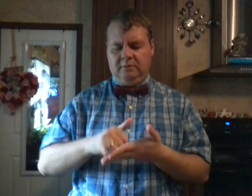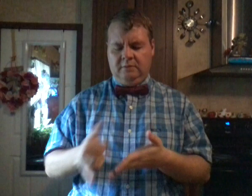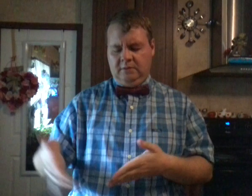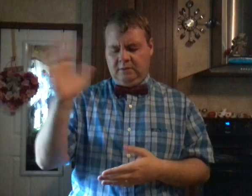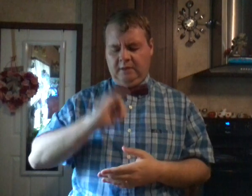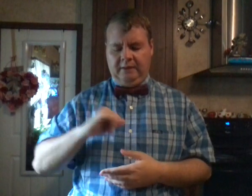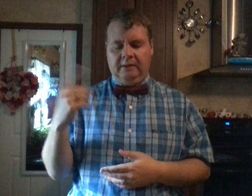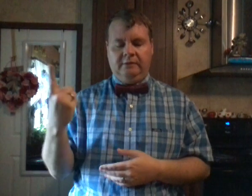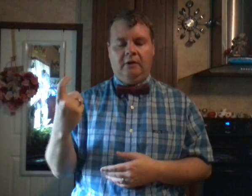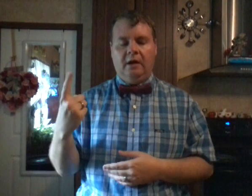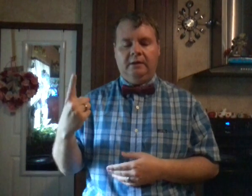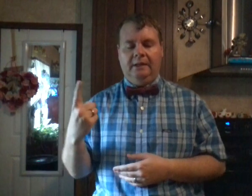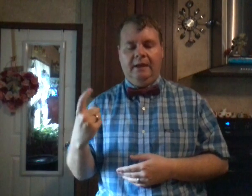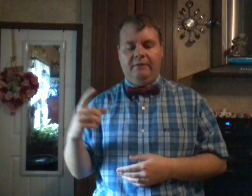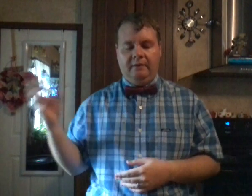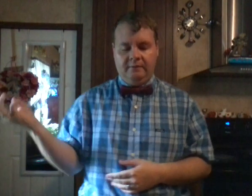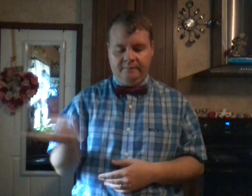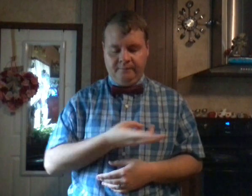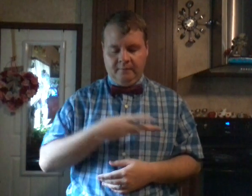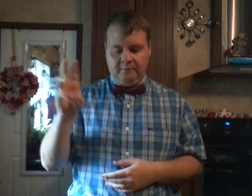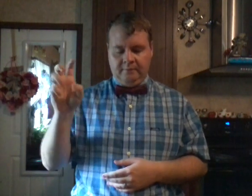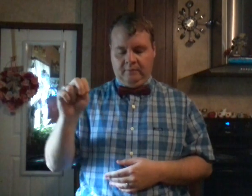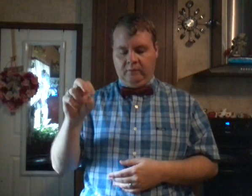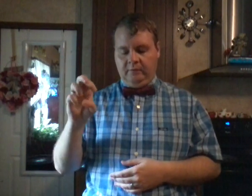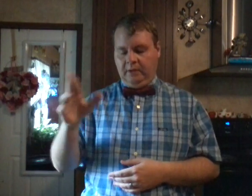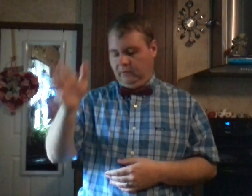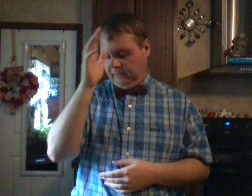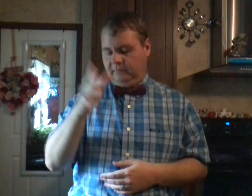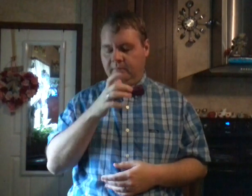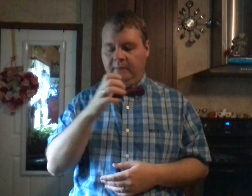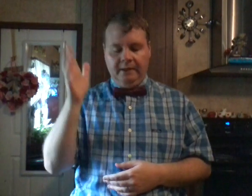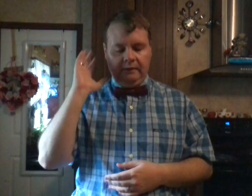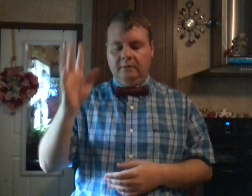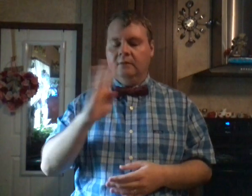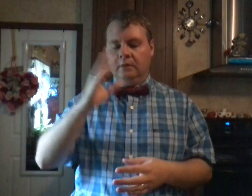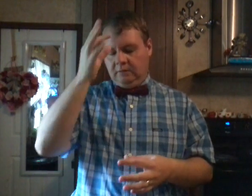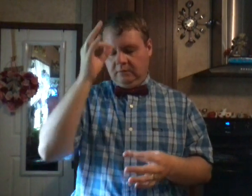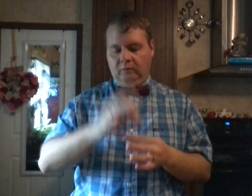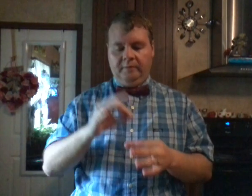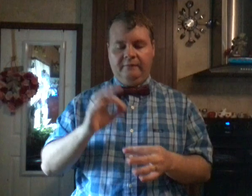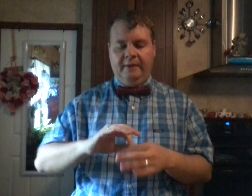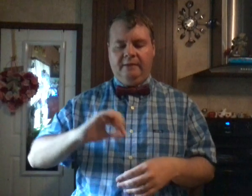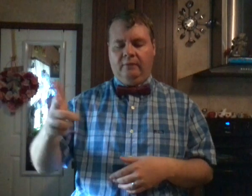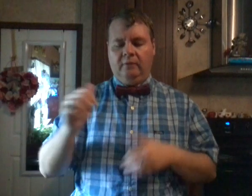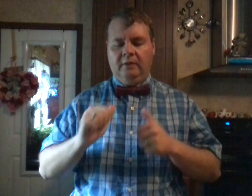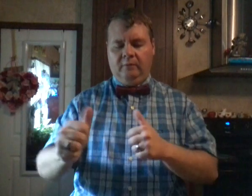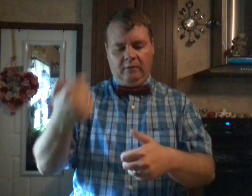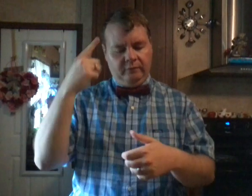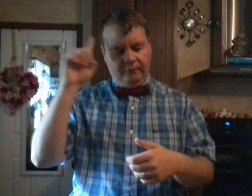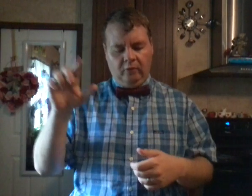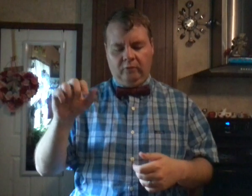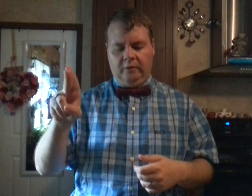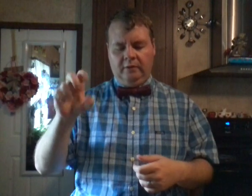like these godly eleven that we went over men who will be faithful and will go forward